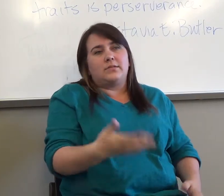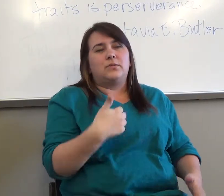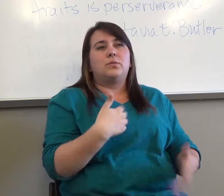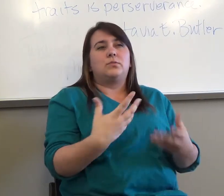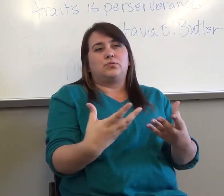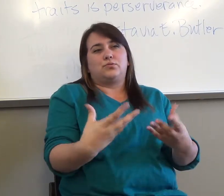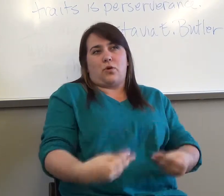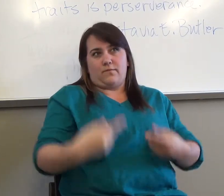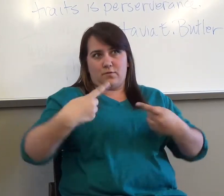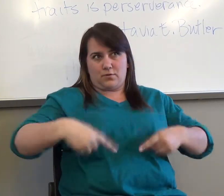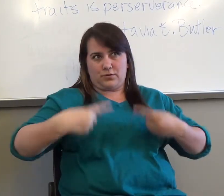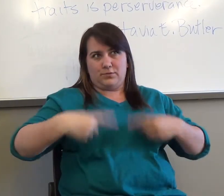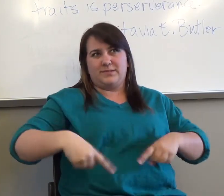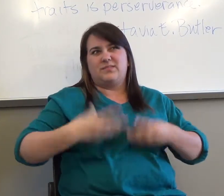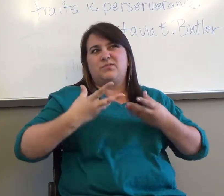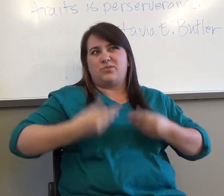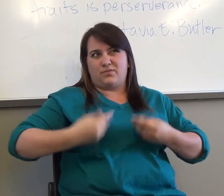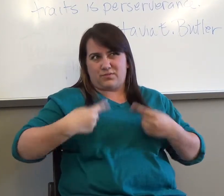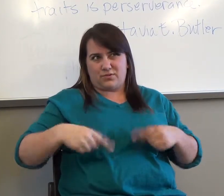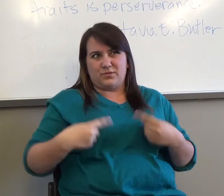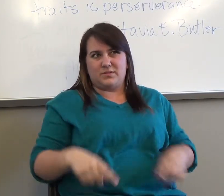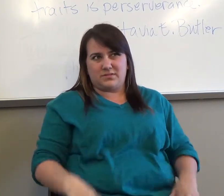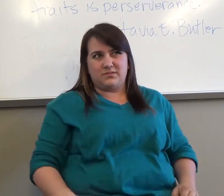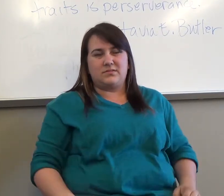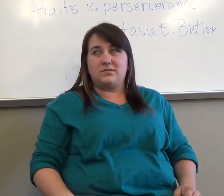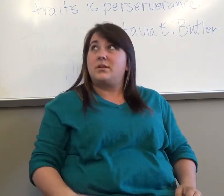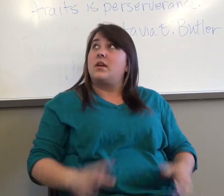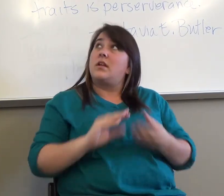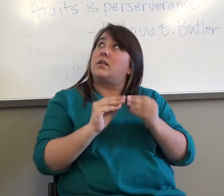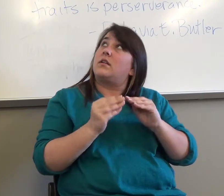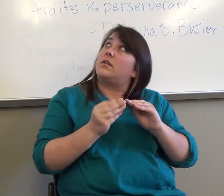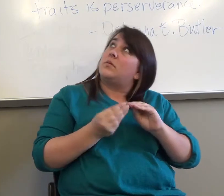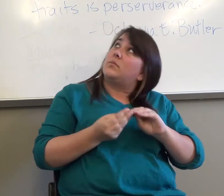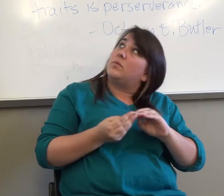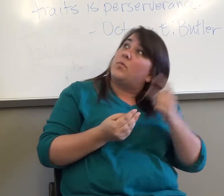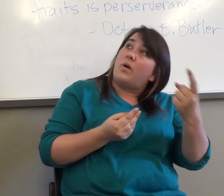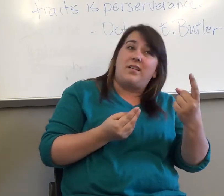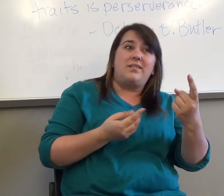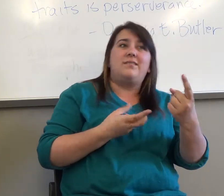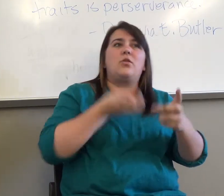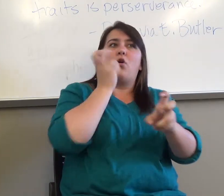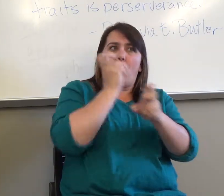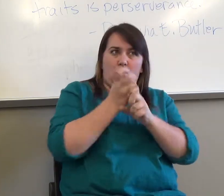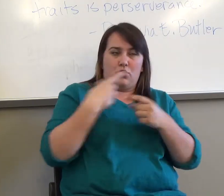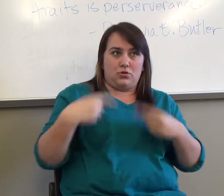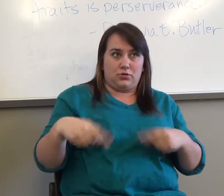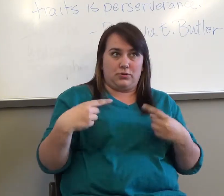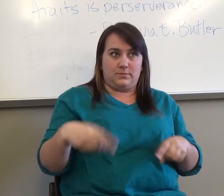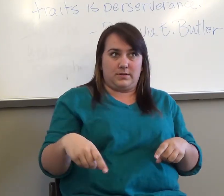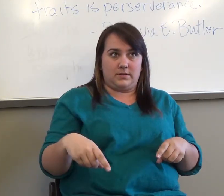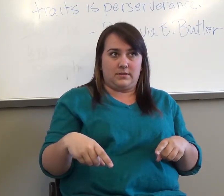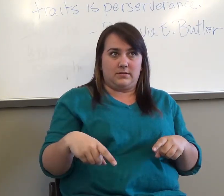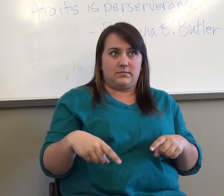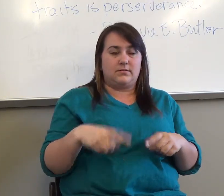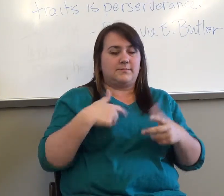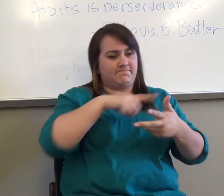So these are what are called soft arguments. This is more of a hard argument. This is kind of calling for